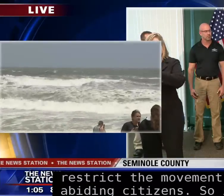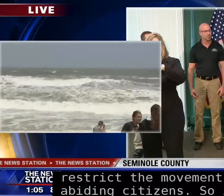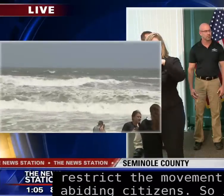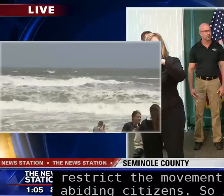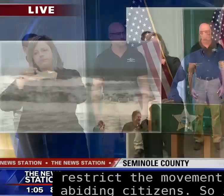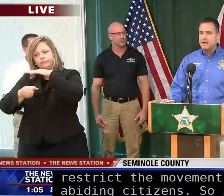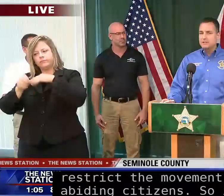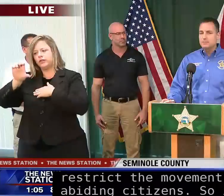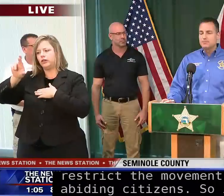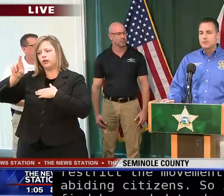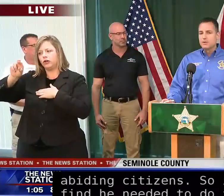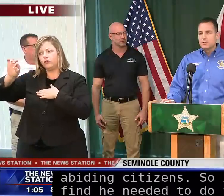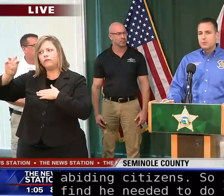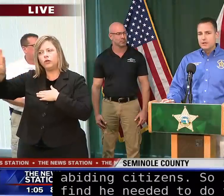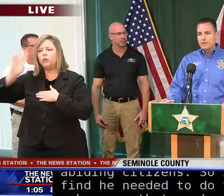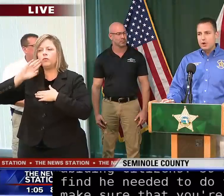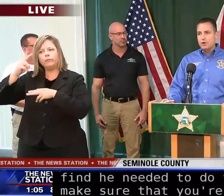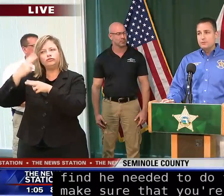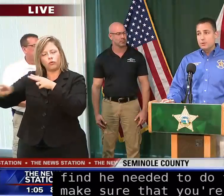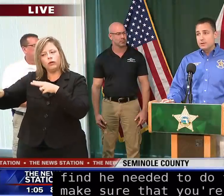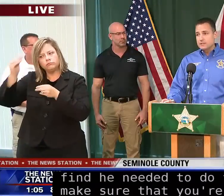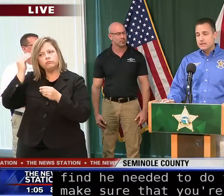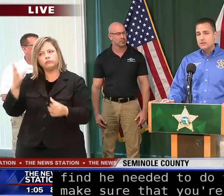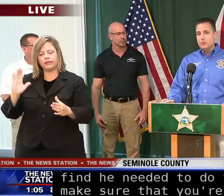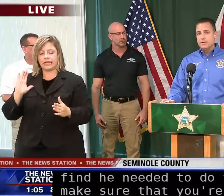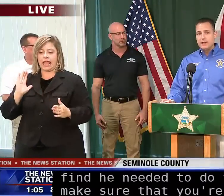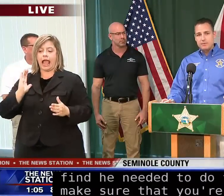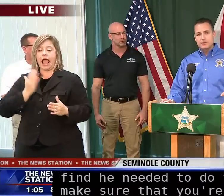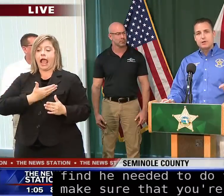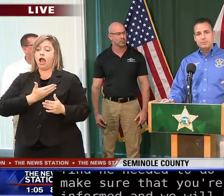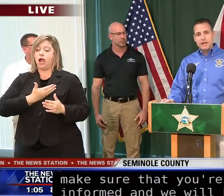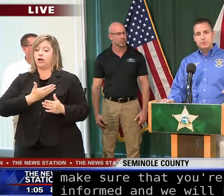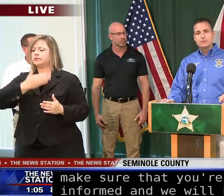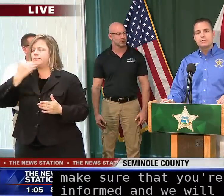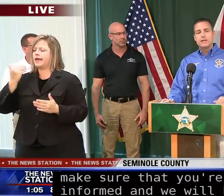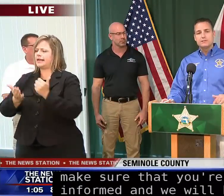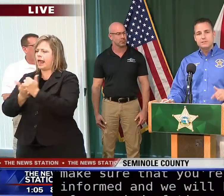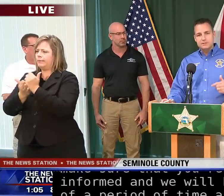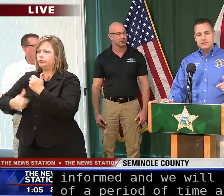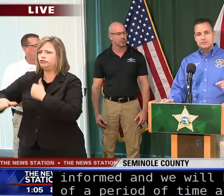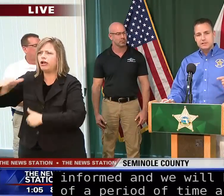of a period of time as possible. We know that our communities heal when neighbors help